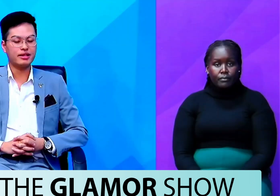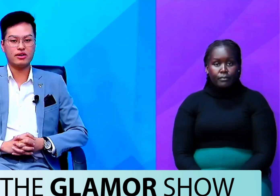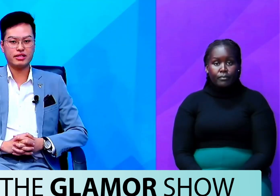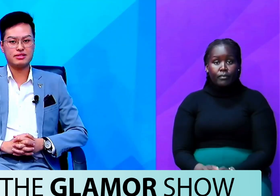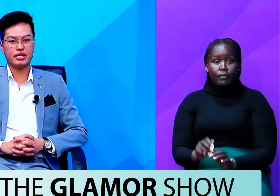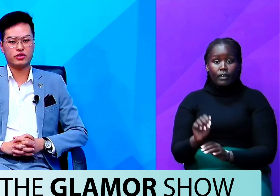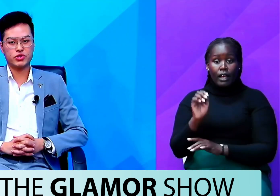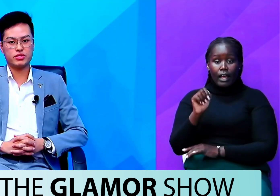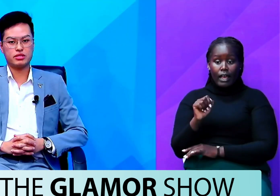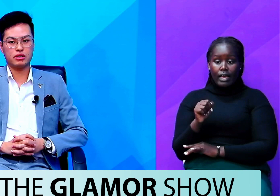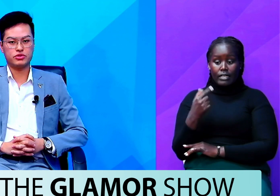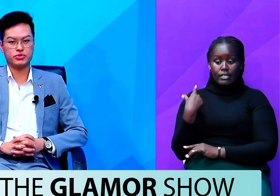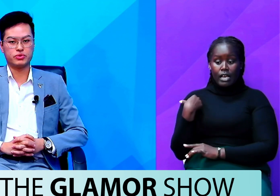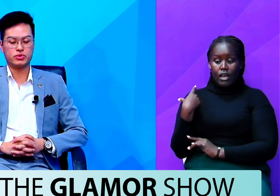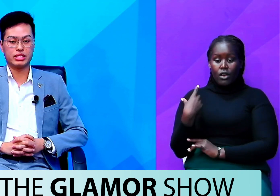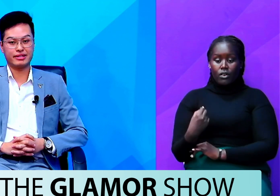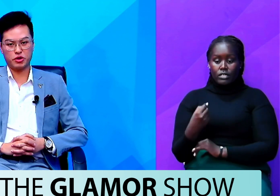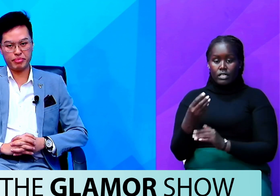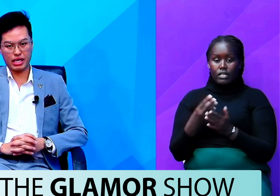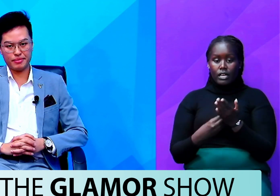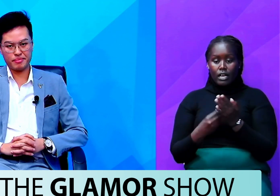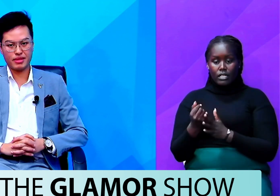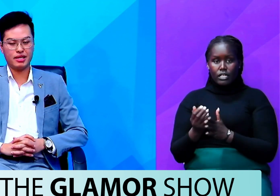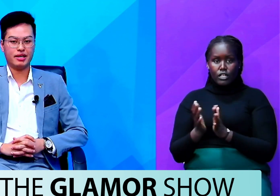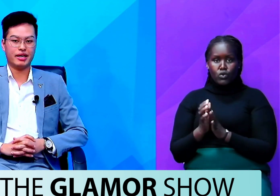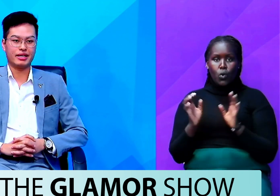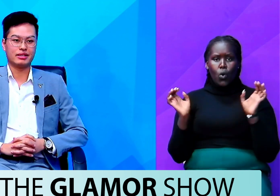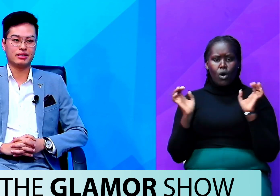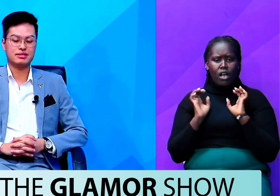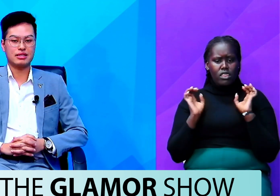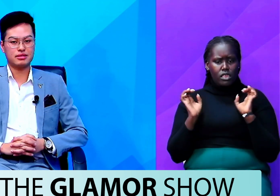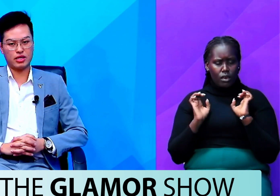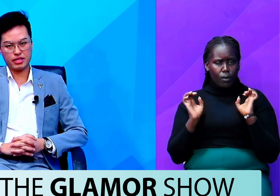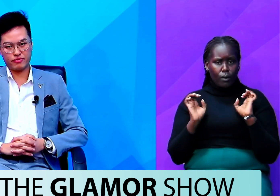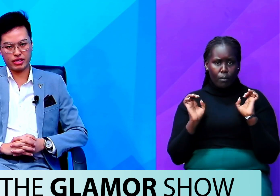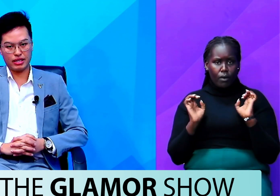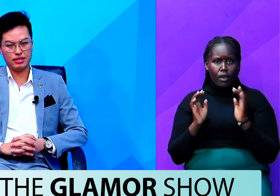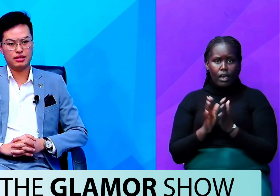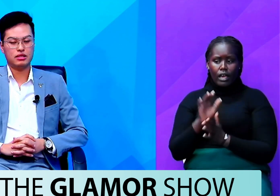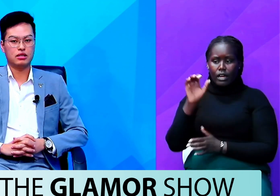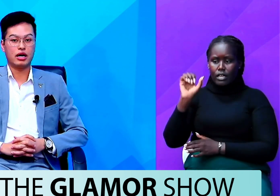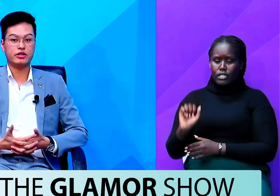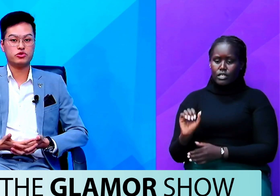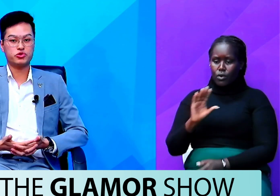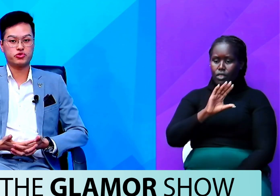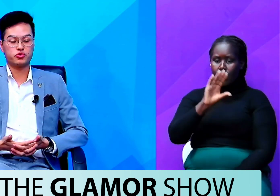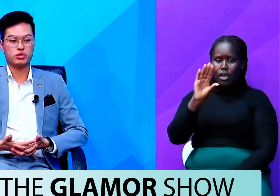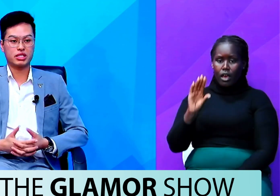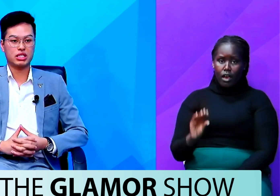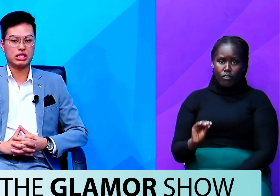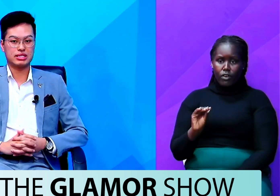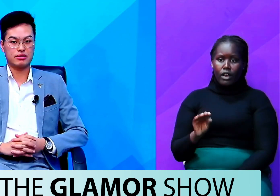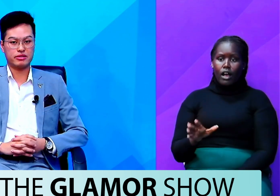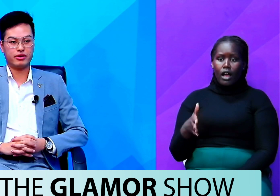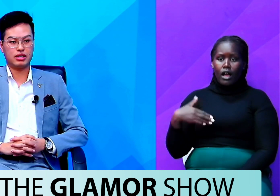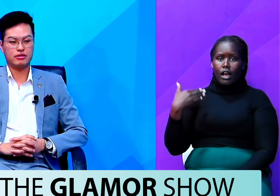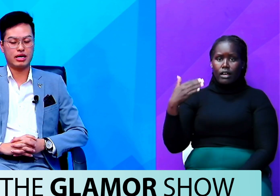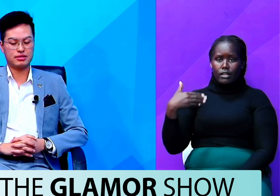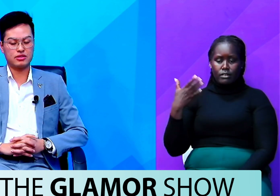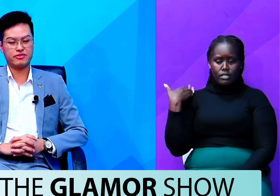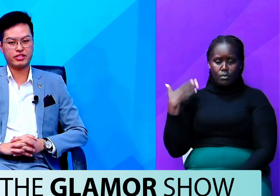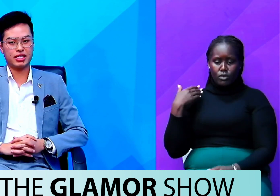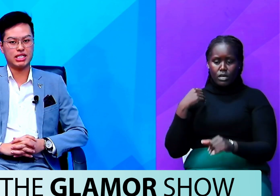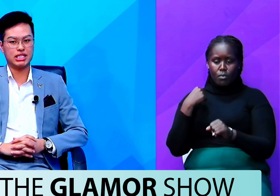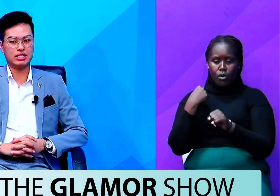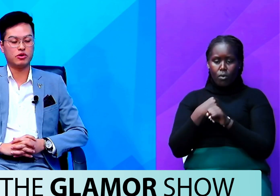yeah, nowadays I also sell to Ethiopia and South Africa. I used to work in